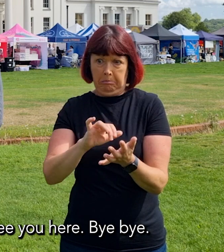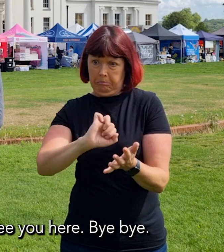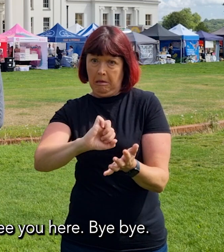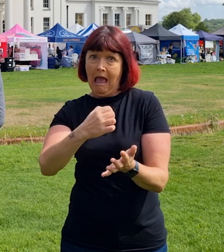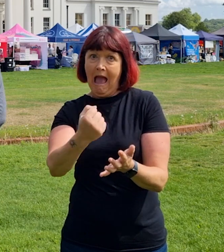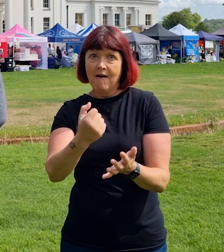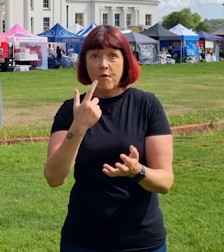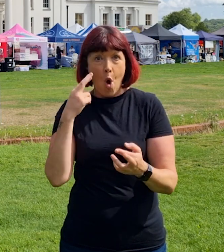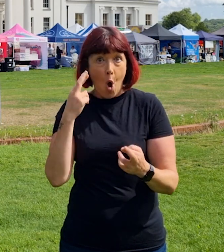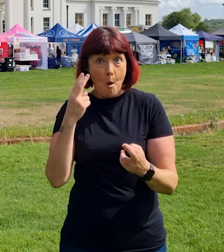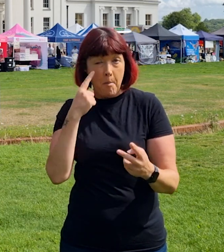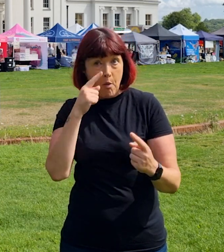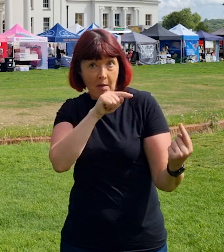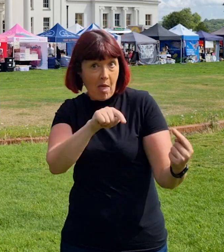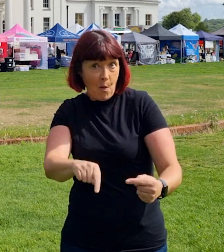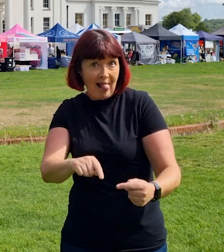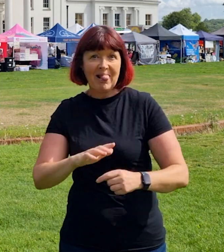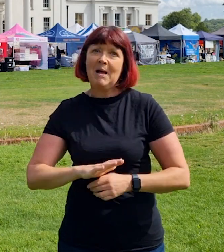here, bye bye.